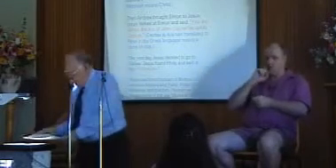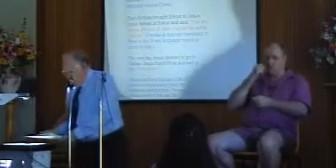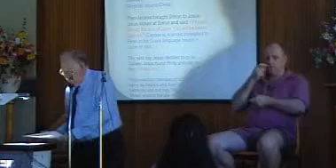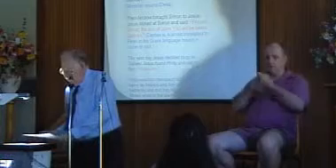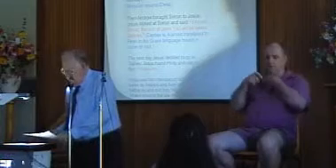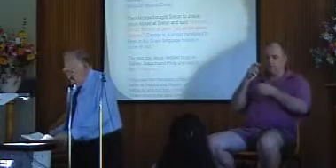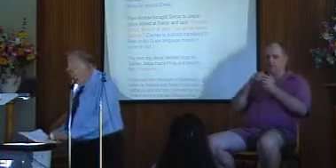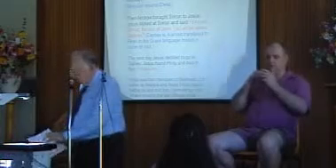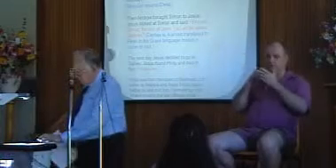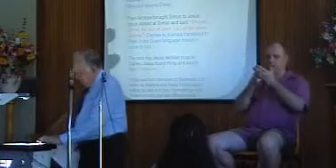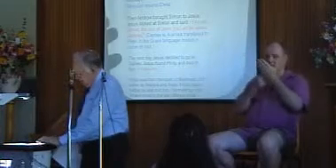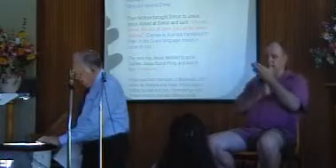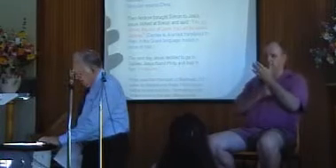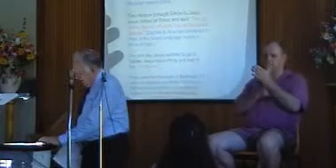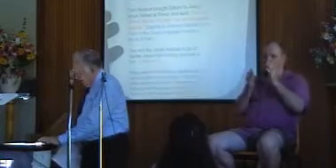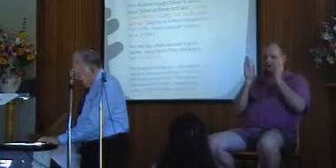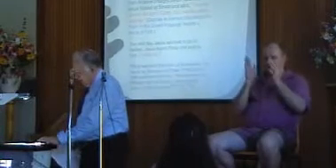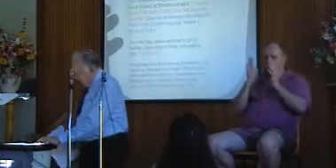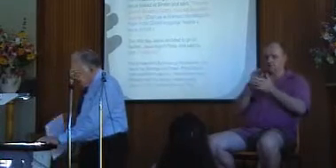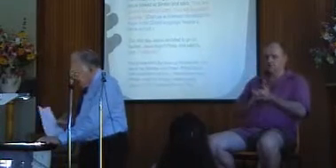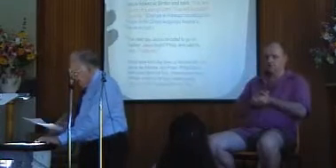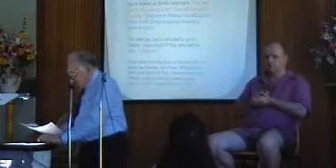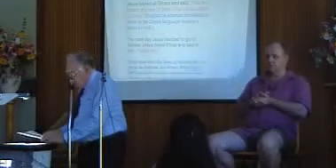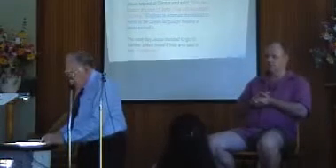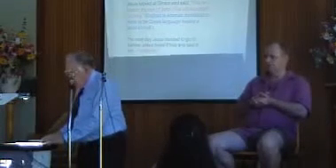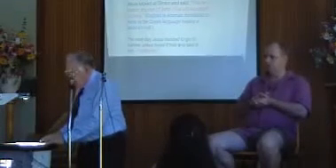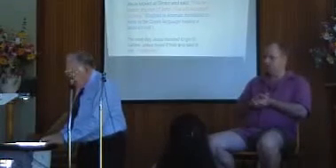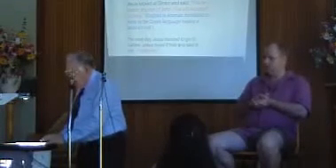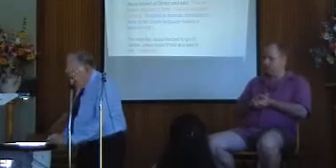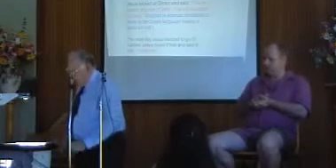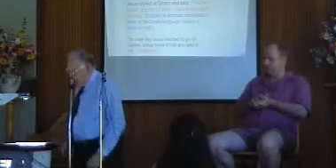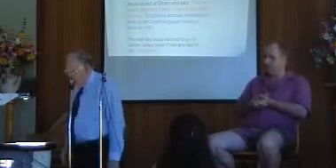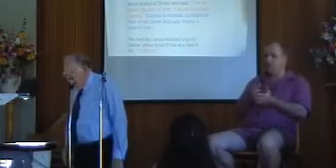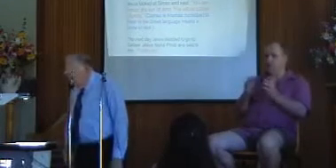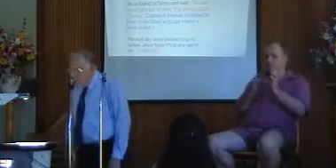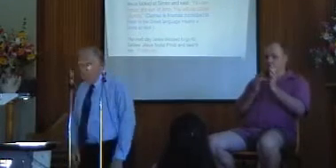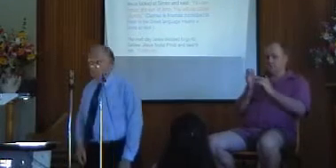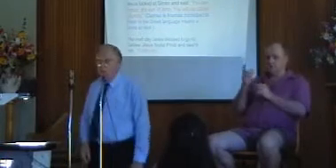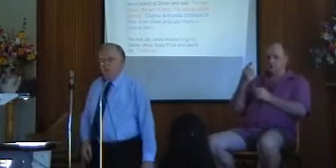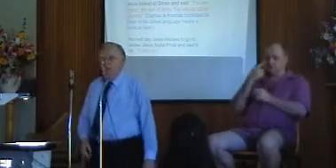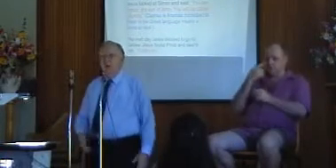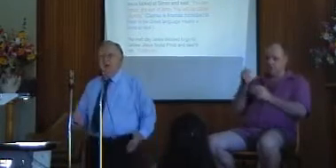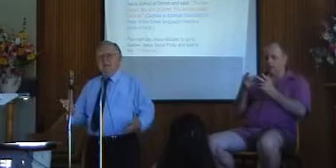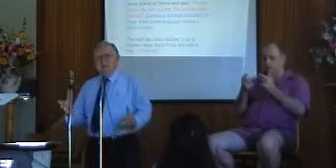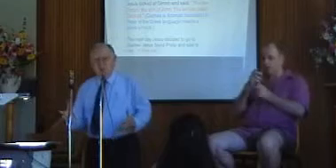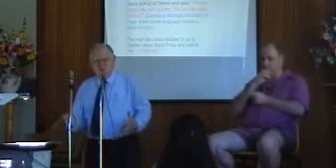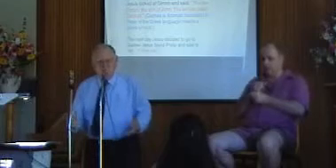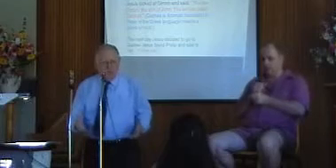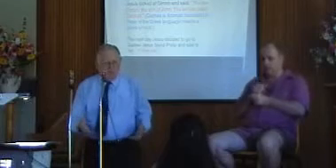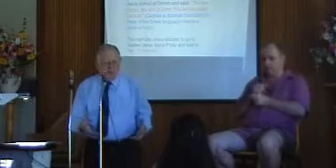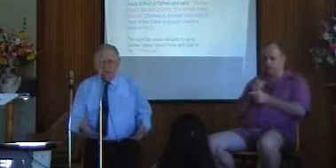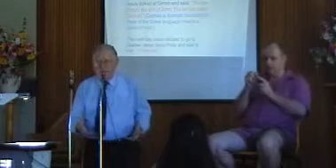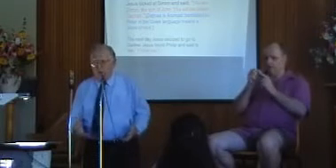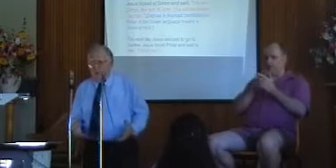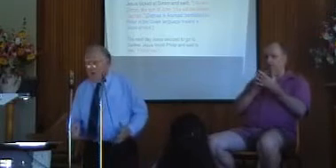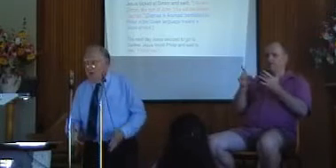Wow. The next day Jesus decided to go to Galilee, and Jesus found Philip. That's the first person